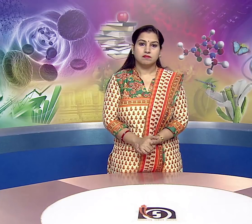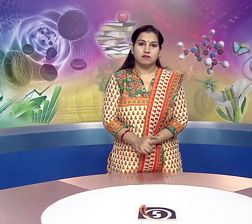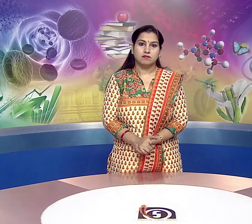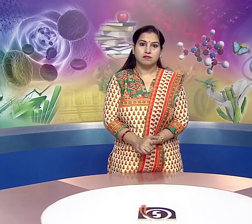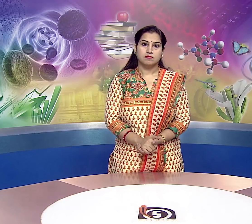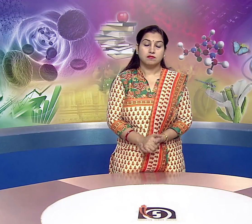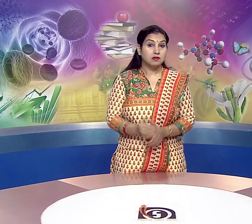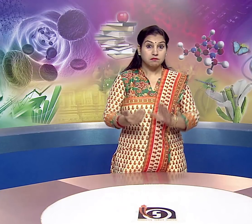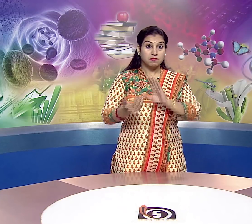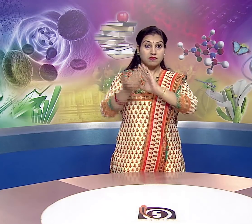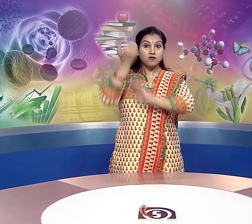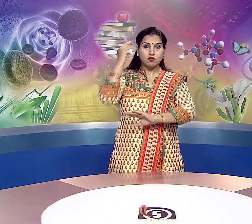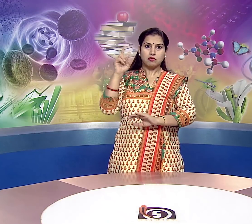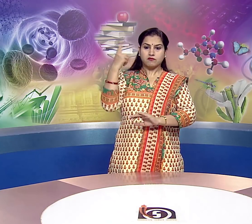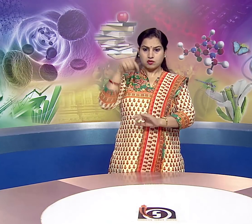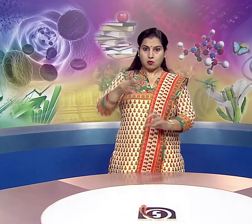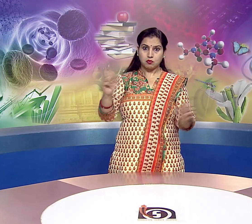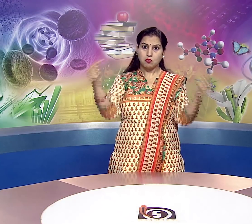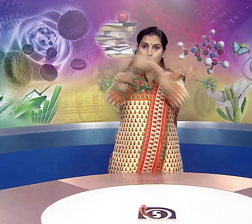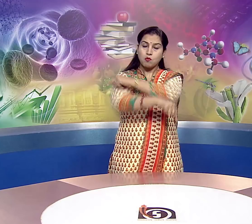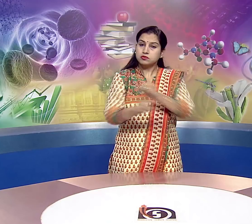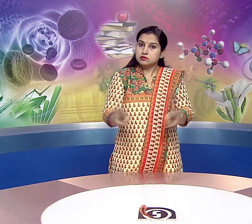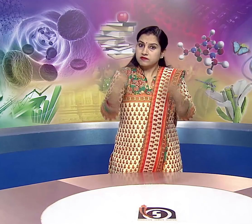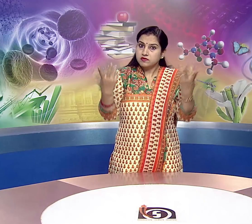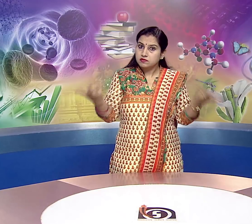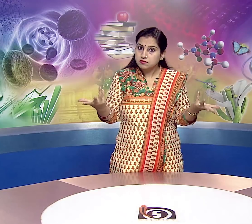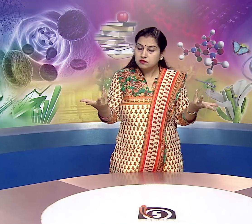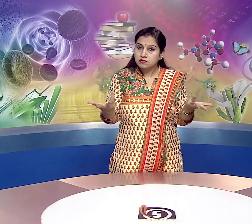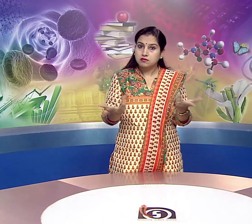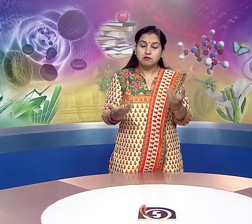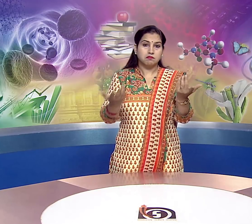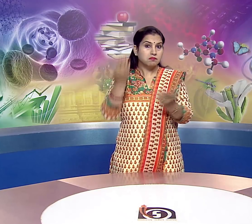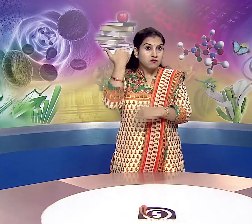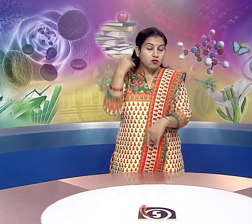in sharp contrast to what he was